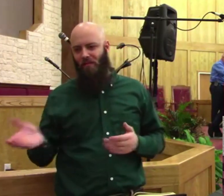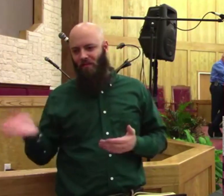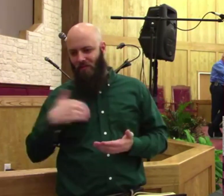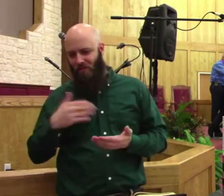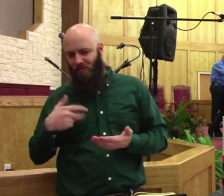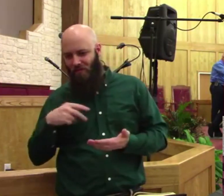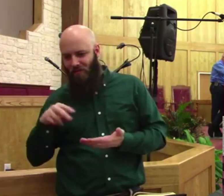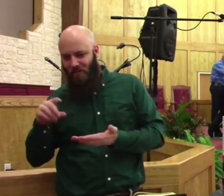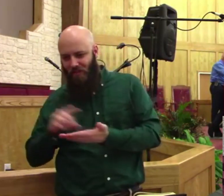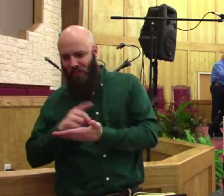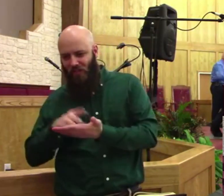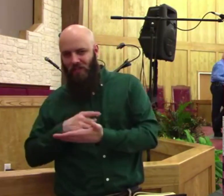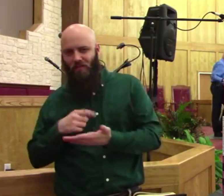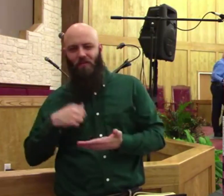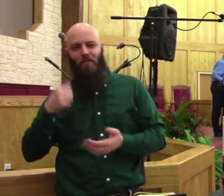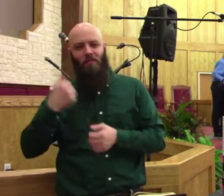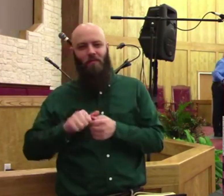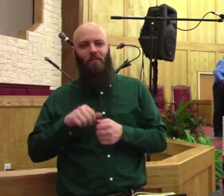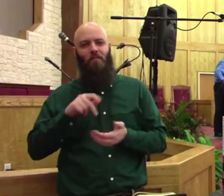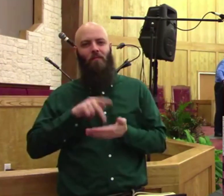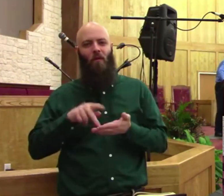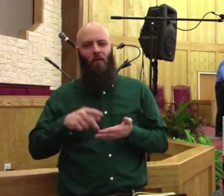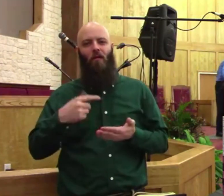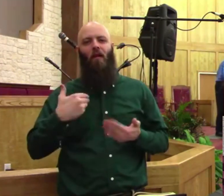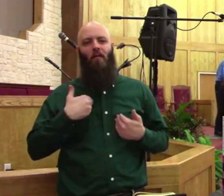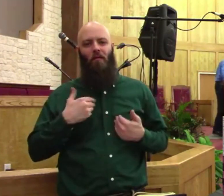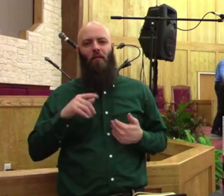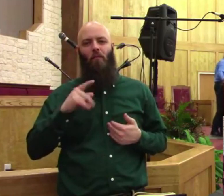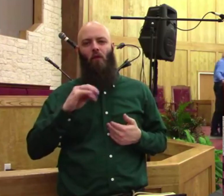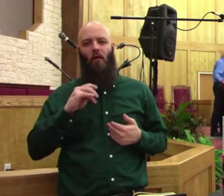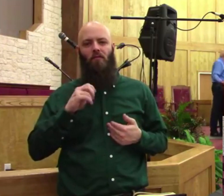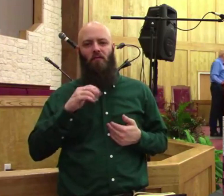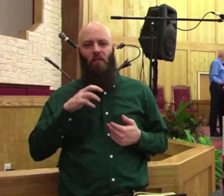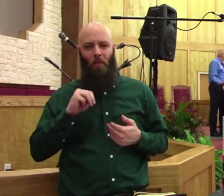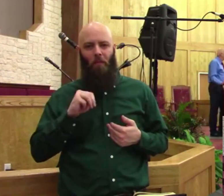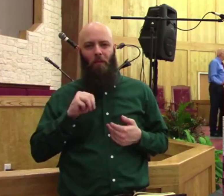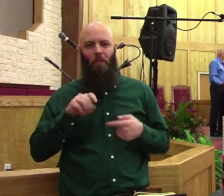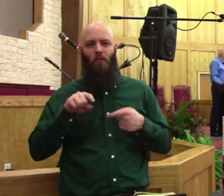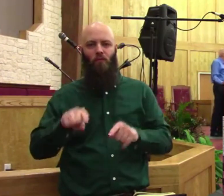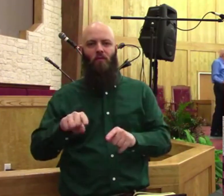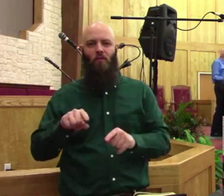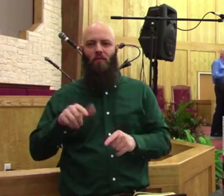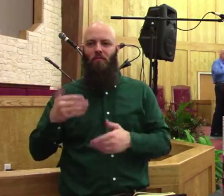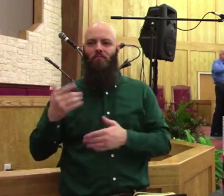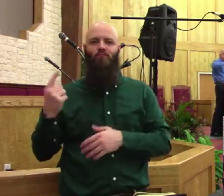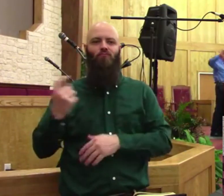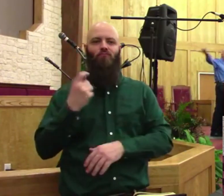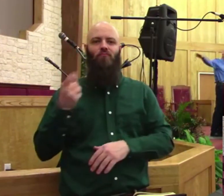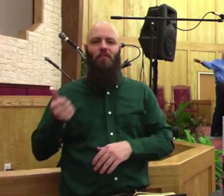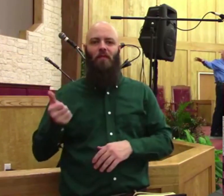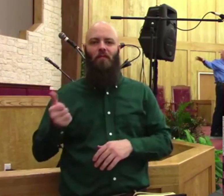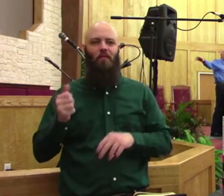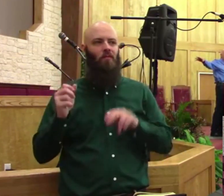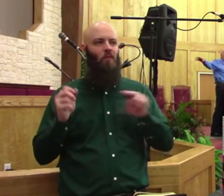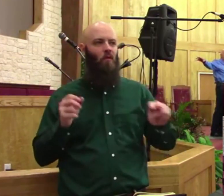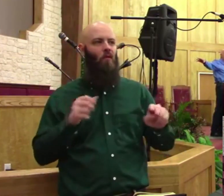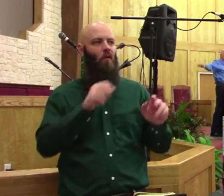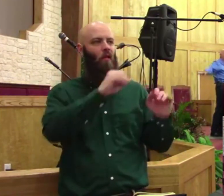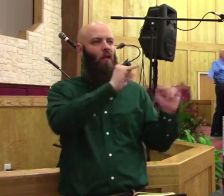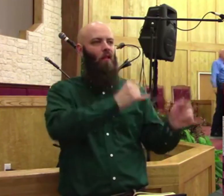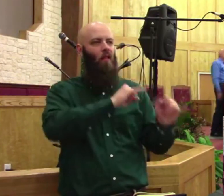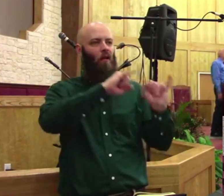definition because I remember Paul having a paroxysm as he walked through Athens all by himself, and he saw the idols